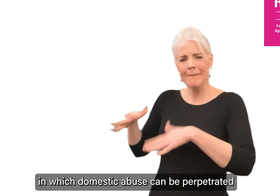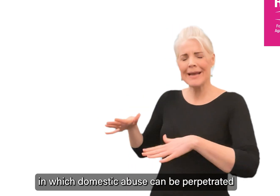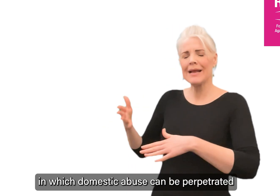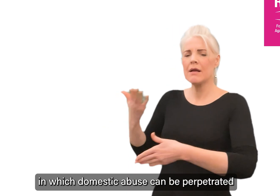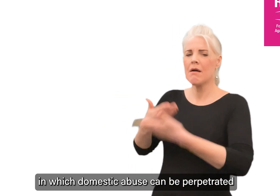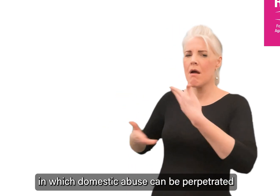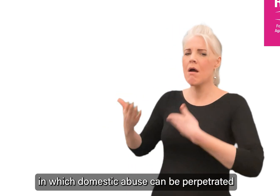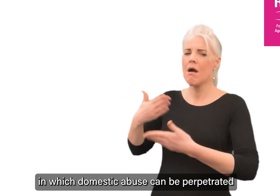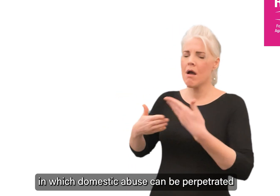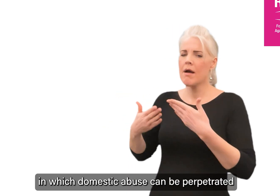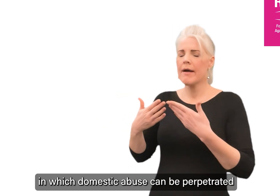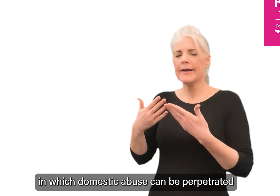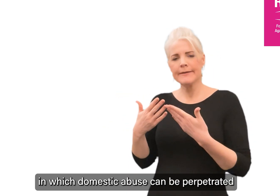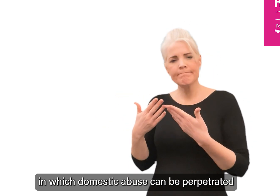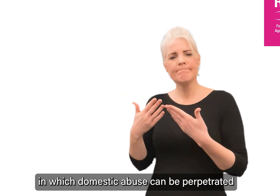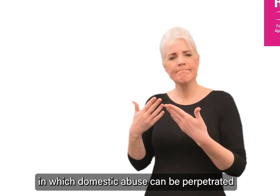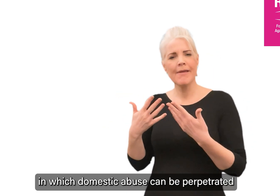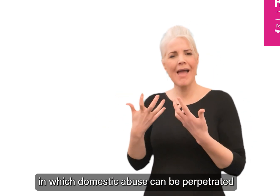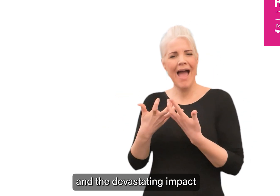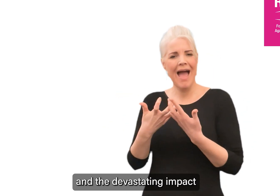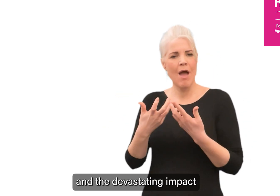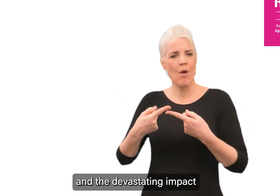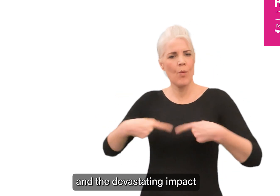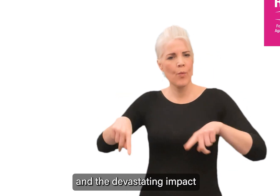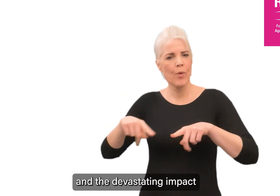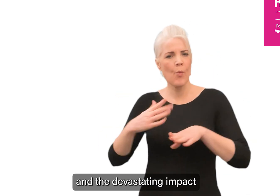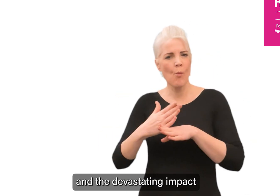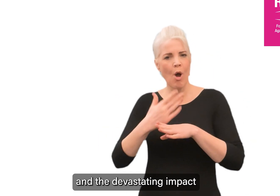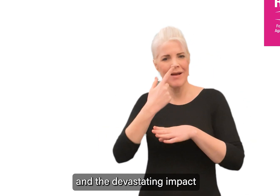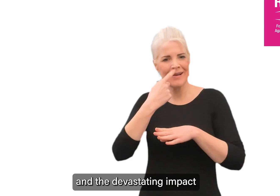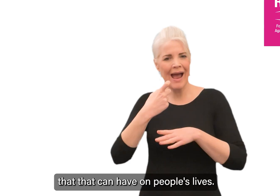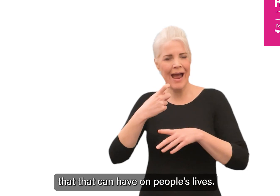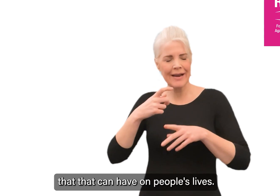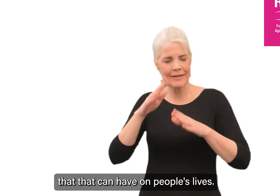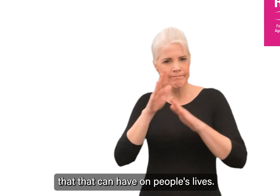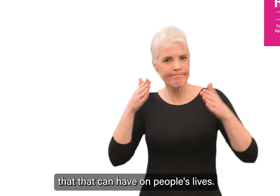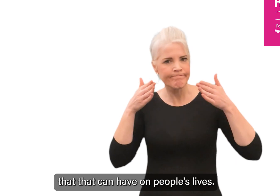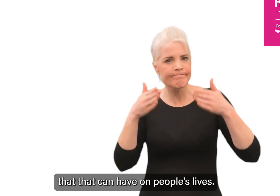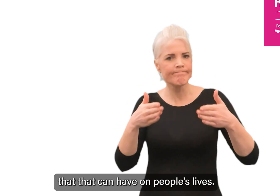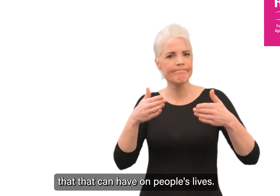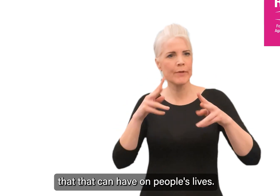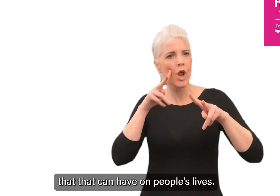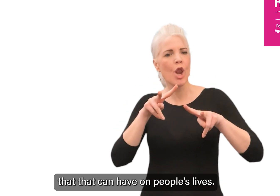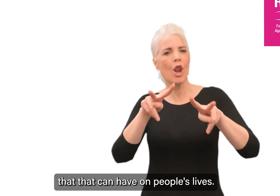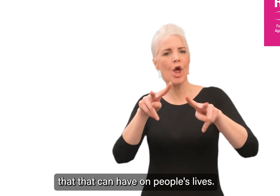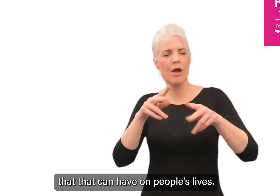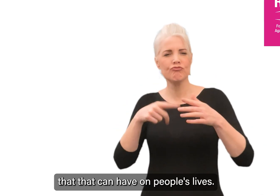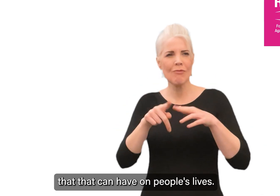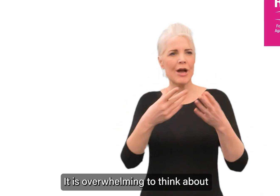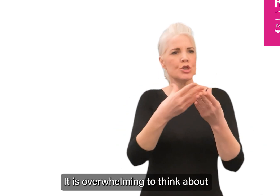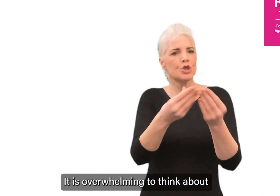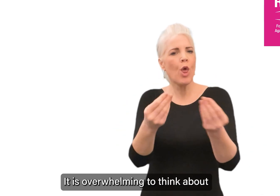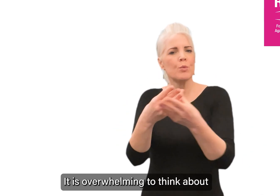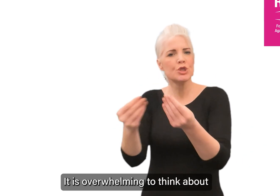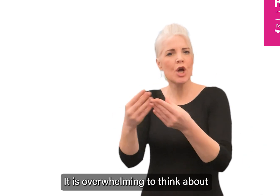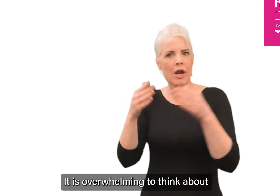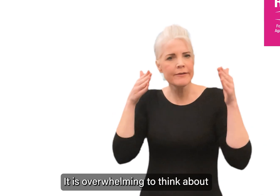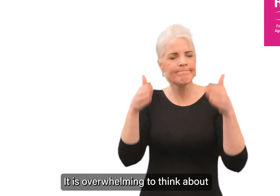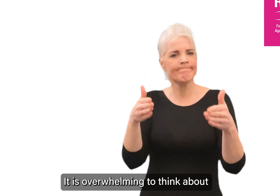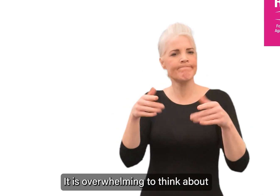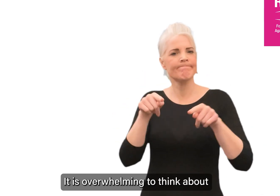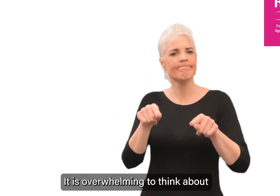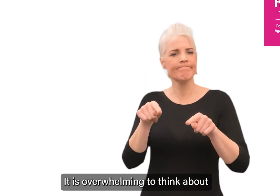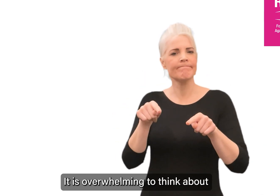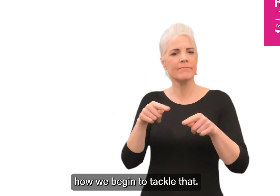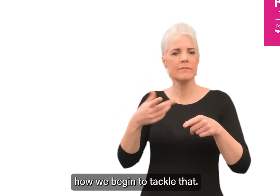in which domestic abuse can be perpetrated and the devastating impact that that can have on people's lives. So it is